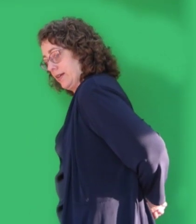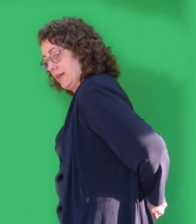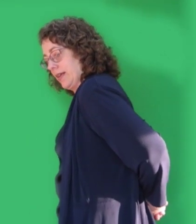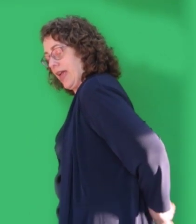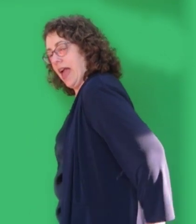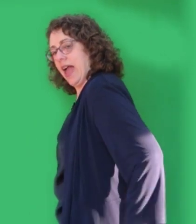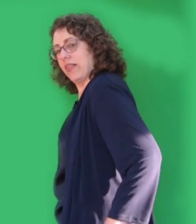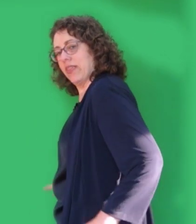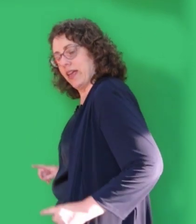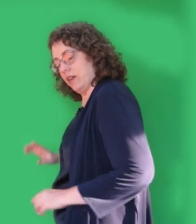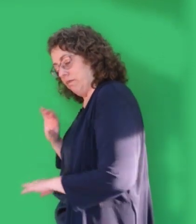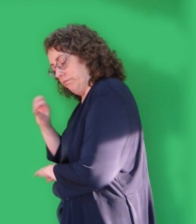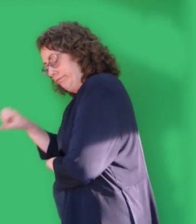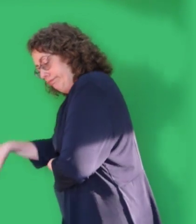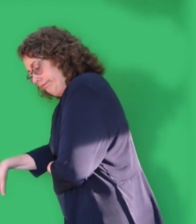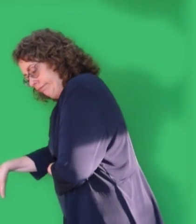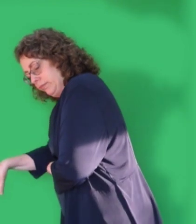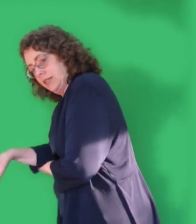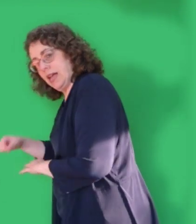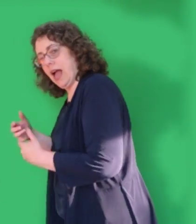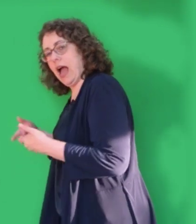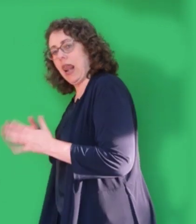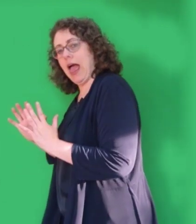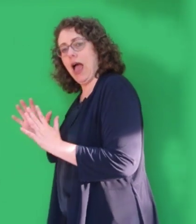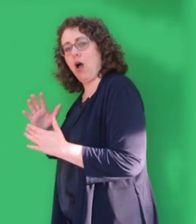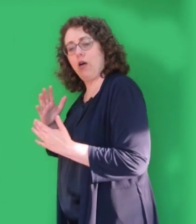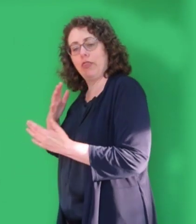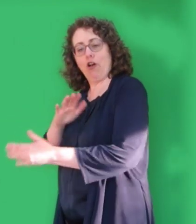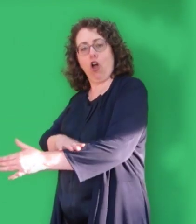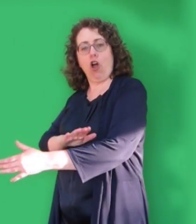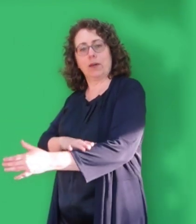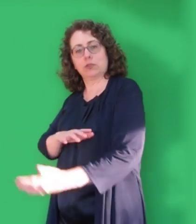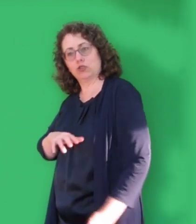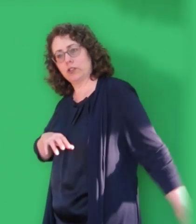just to fall overhead, opening up the shoulders.